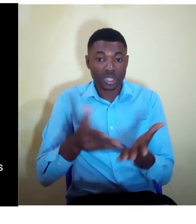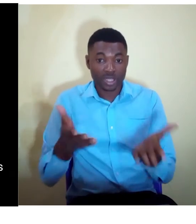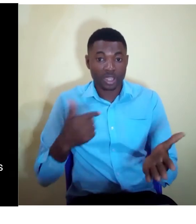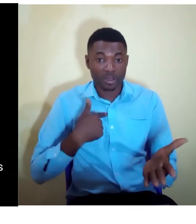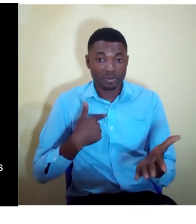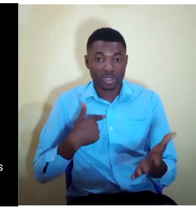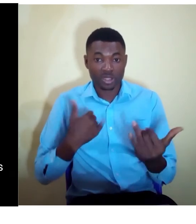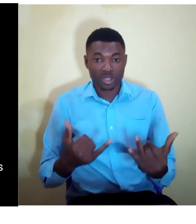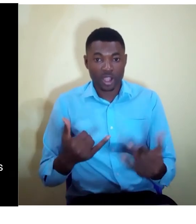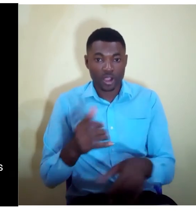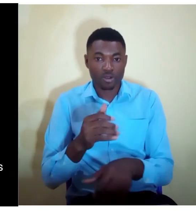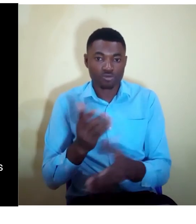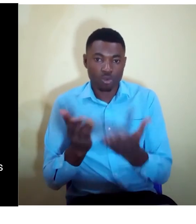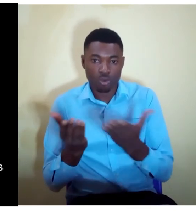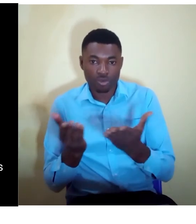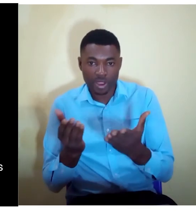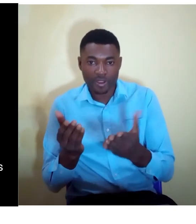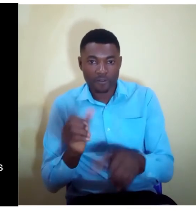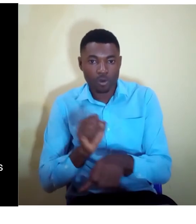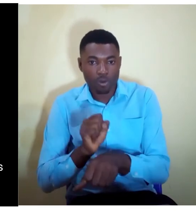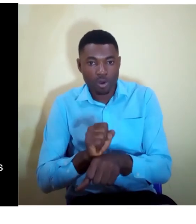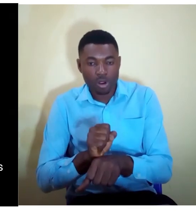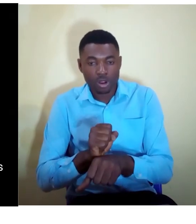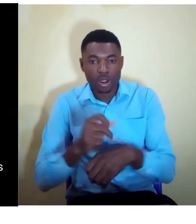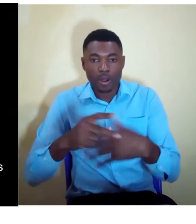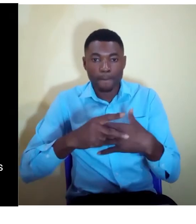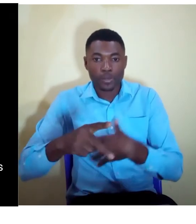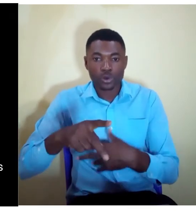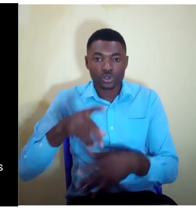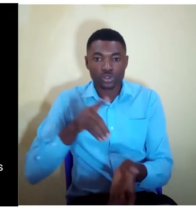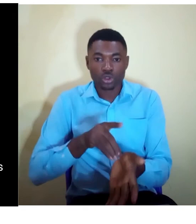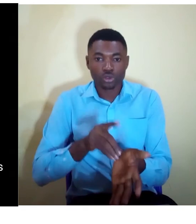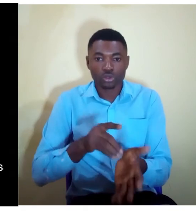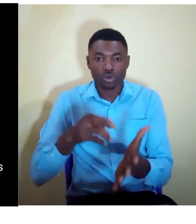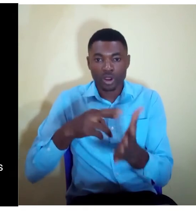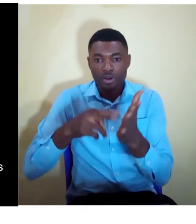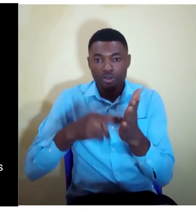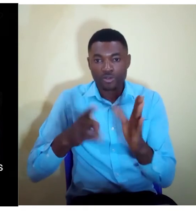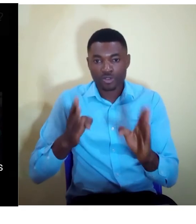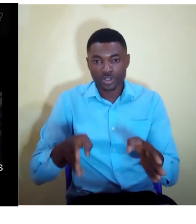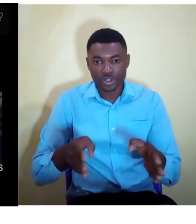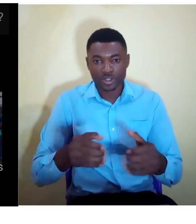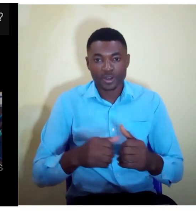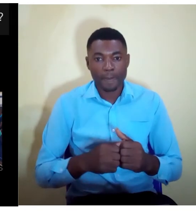I currently serve as a postdoctoral researcher.